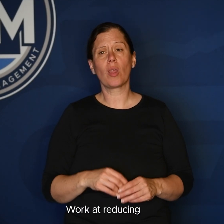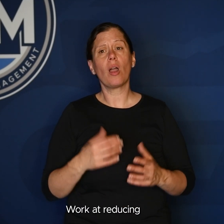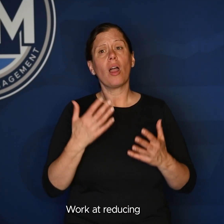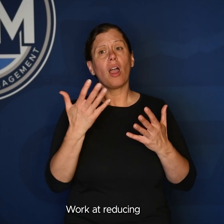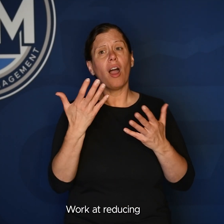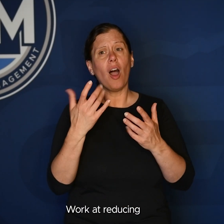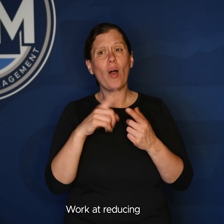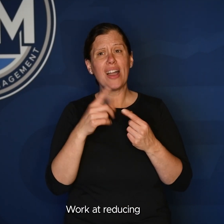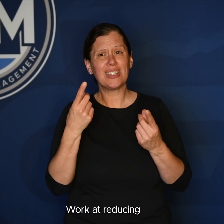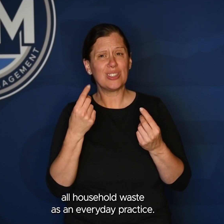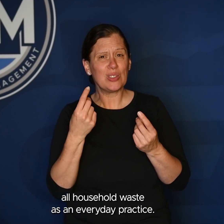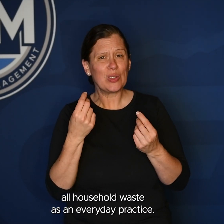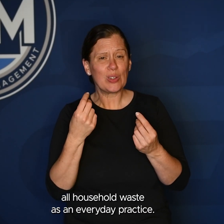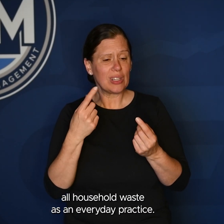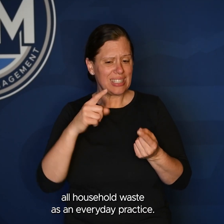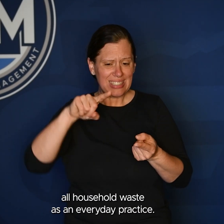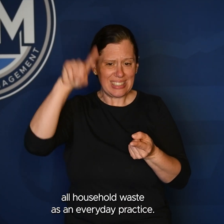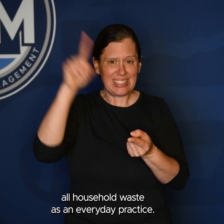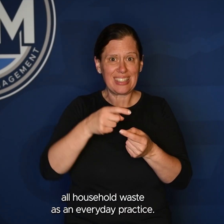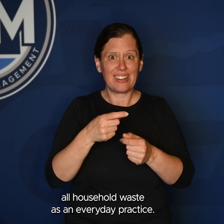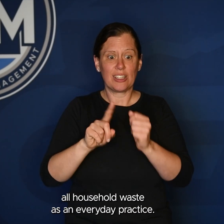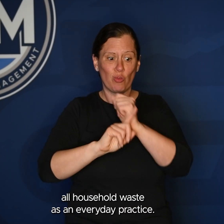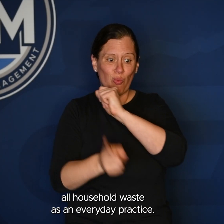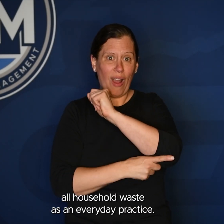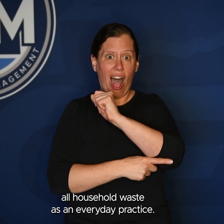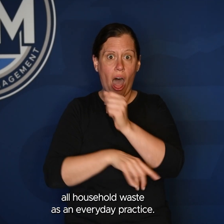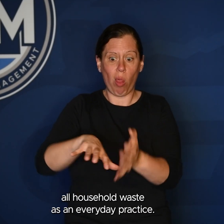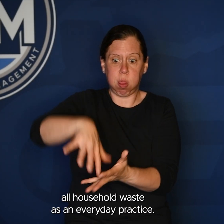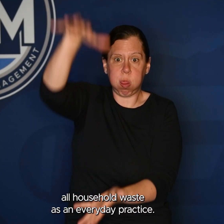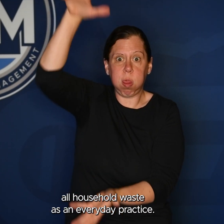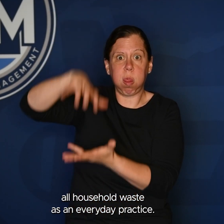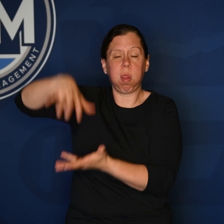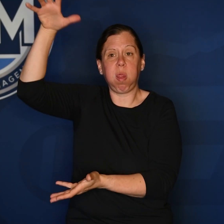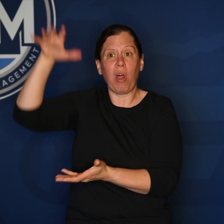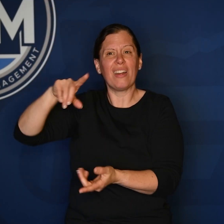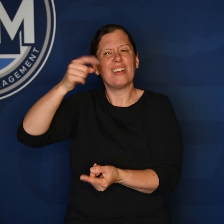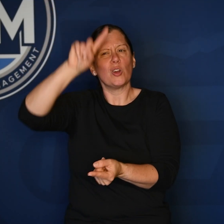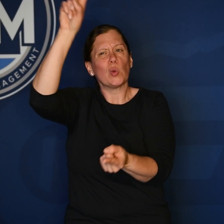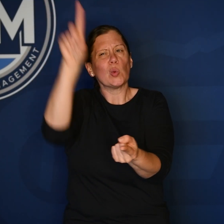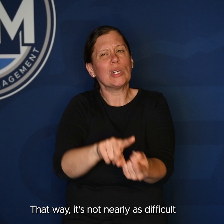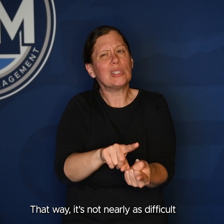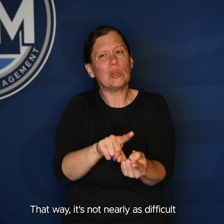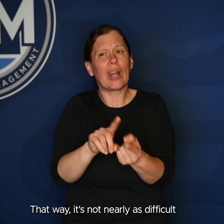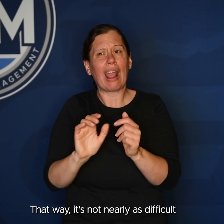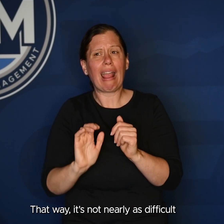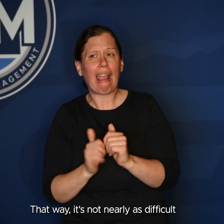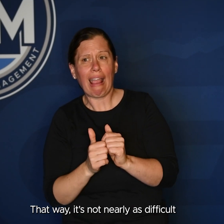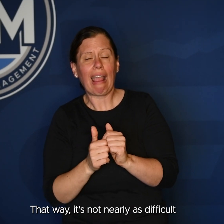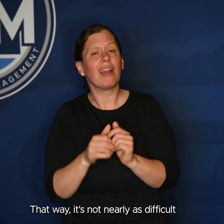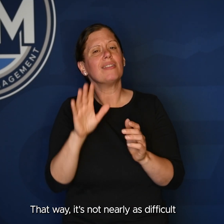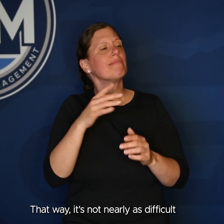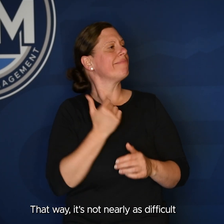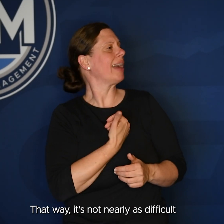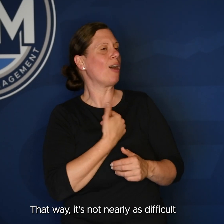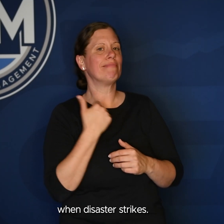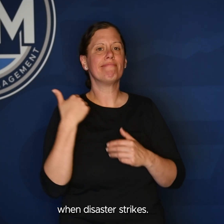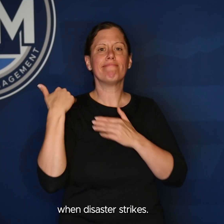Work at reducing all household waste as an everyday practice. That way, it's not nearly as difficult when